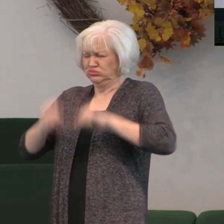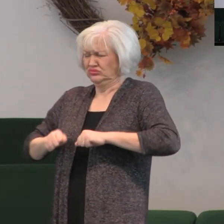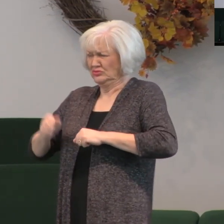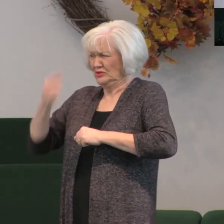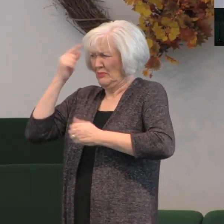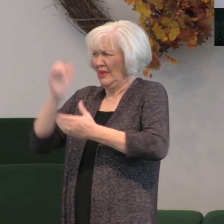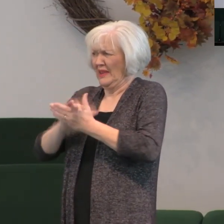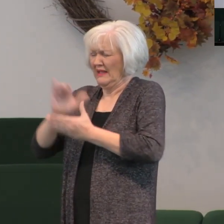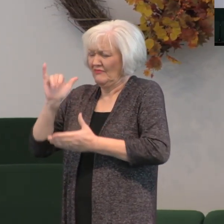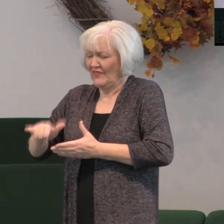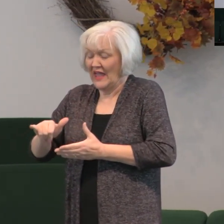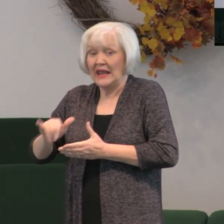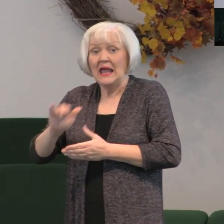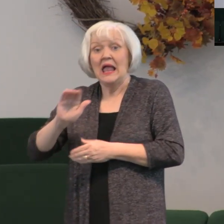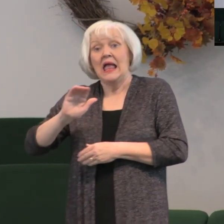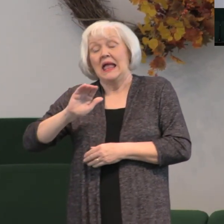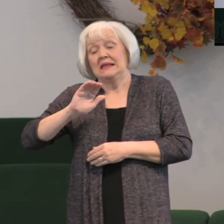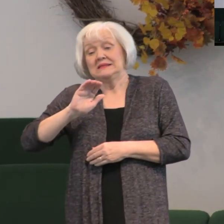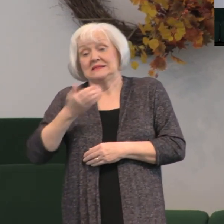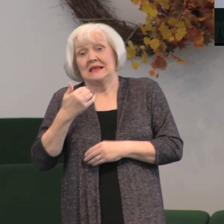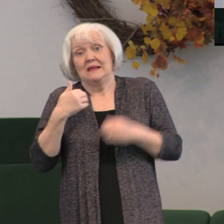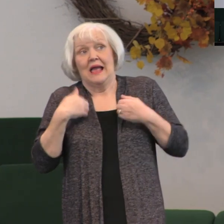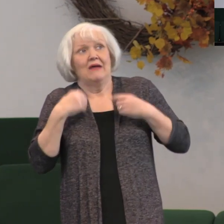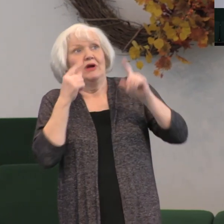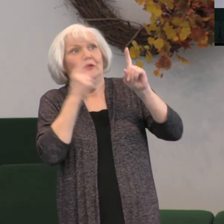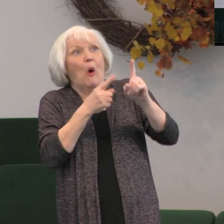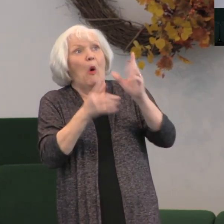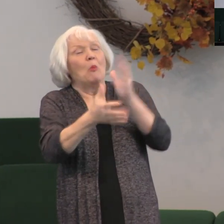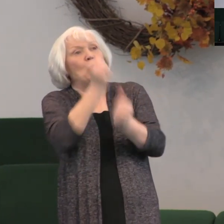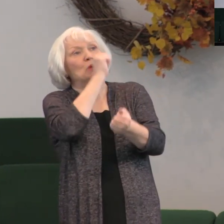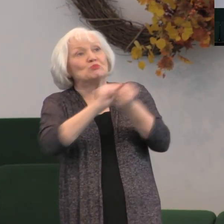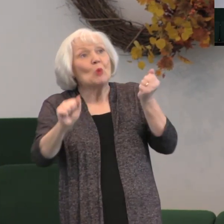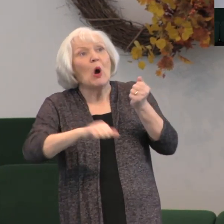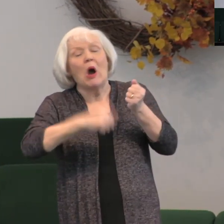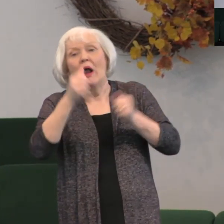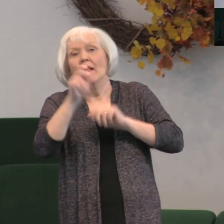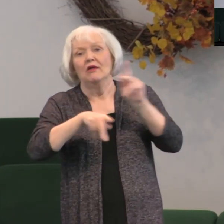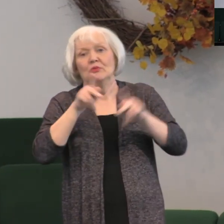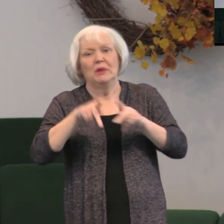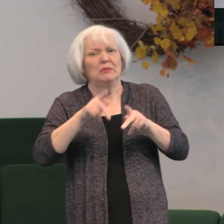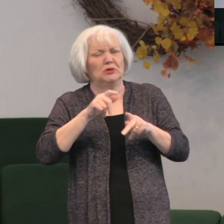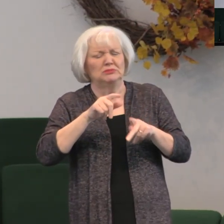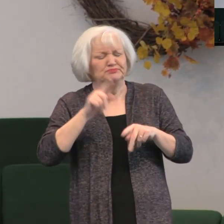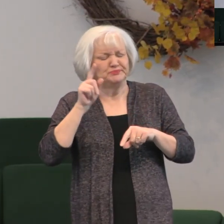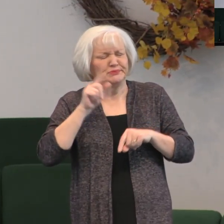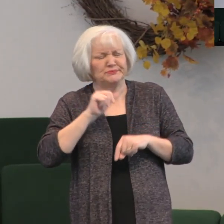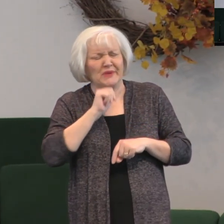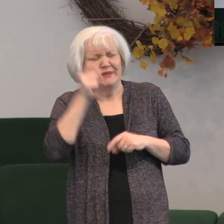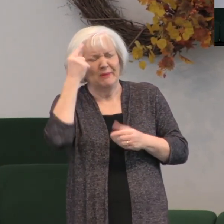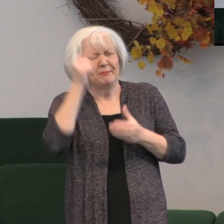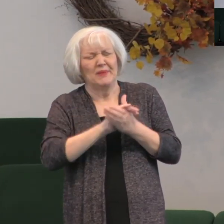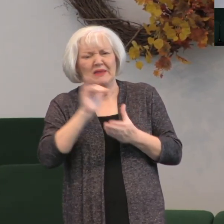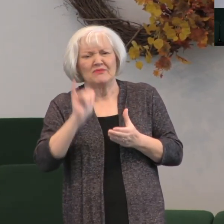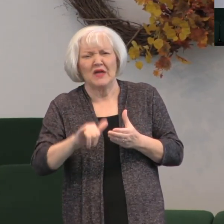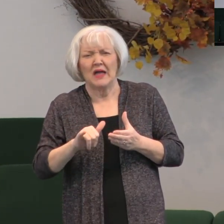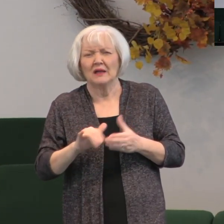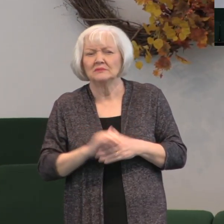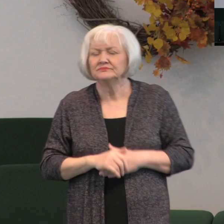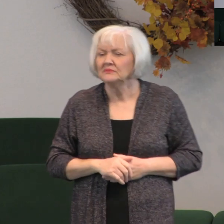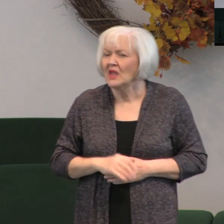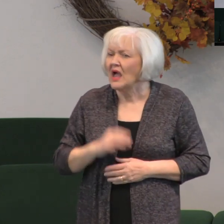Seem to be on a crusade to destroy it and prevent other people from believing it. Do we share the gospel